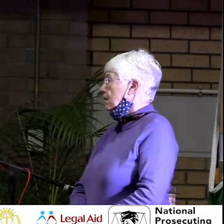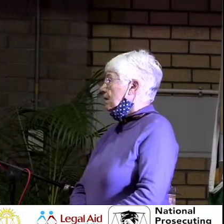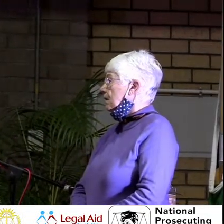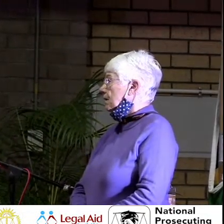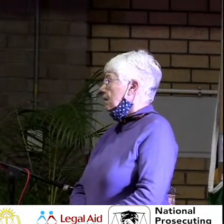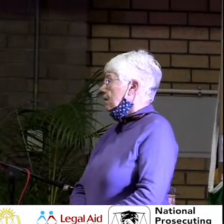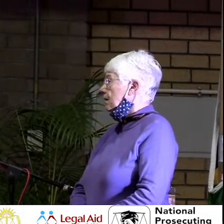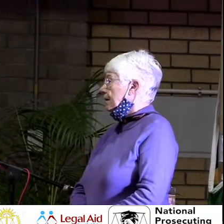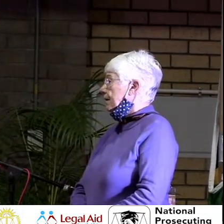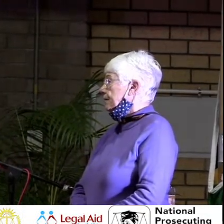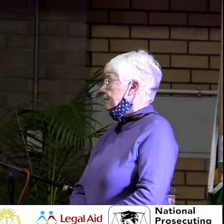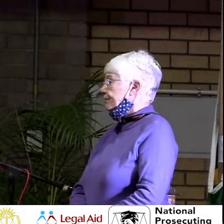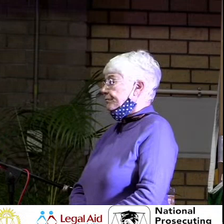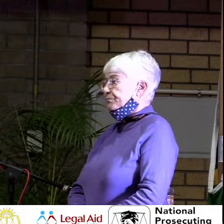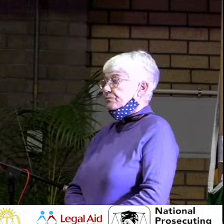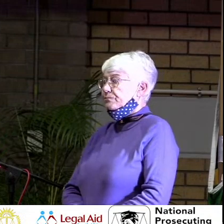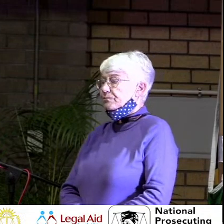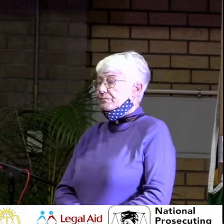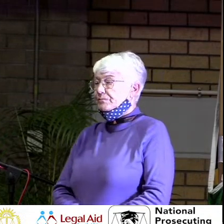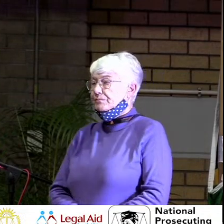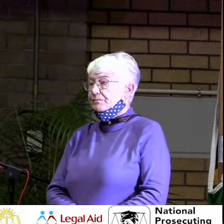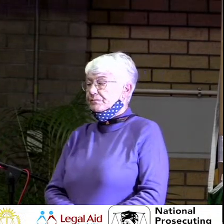ngendima abadlalayo ekuhlaleni.